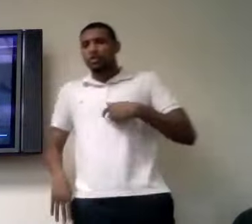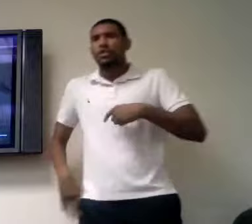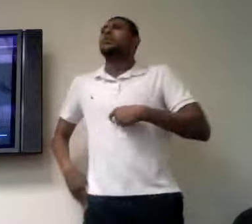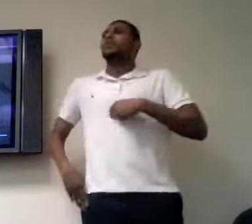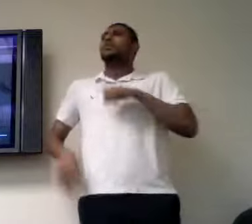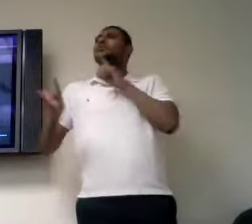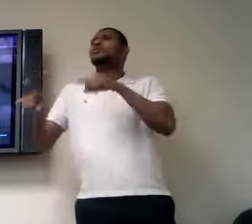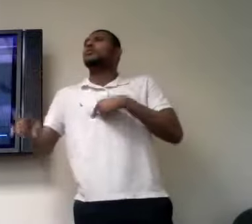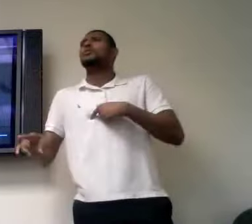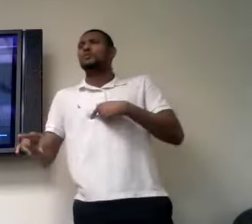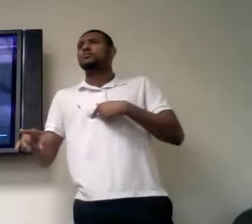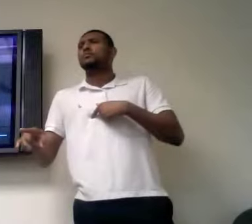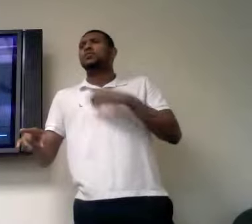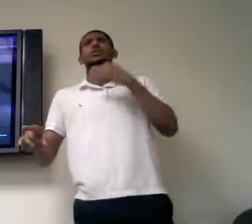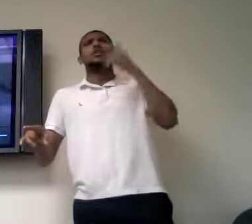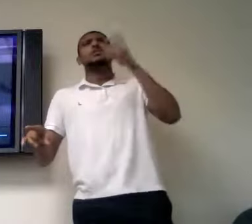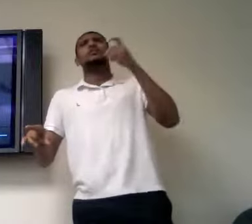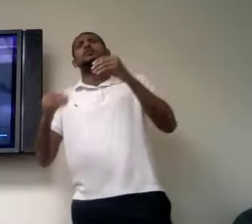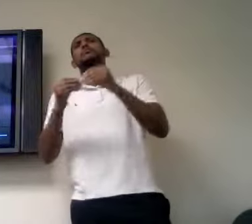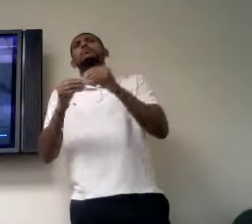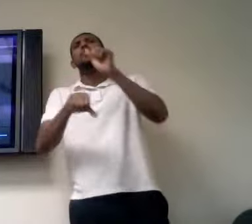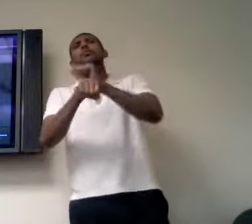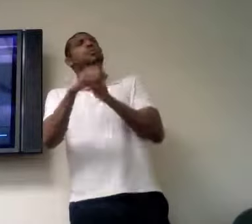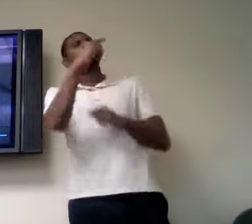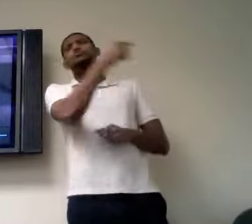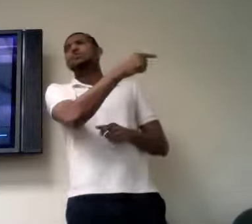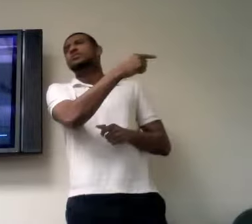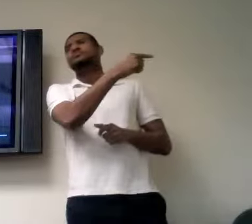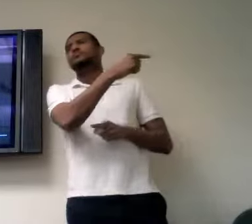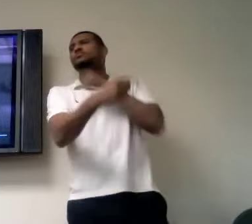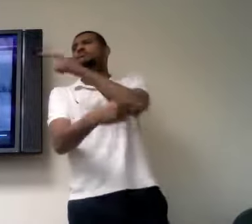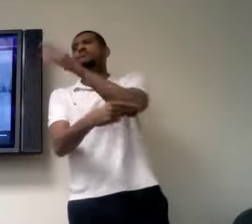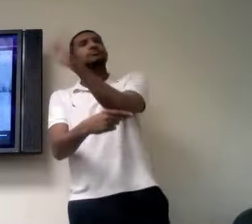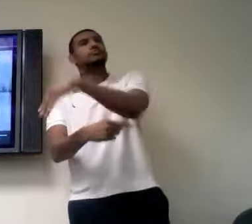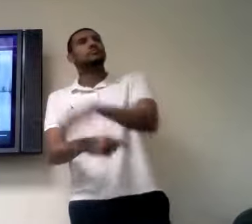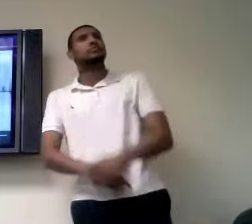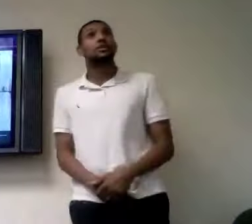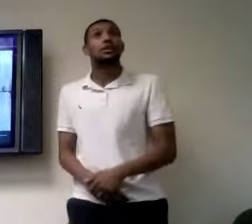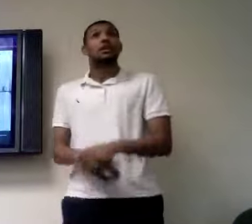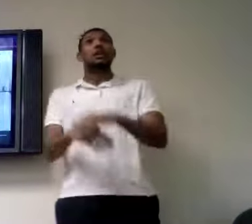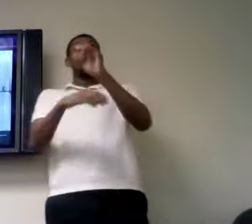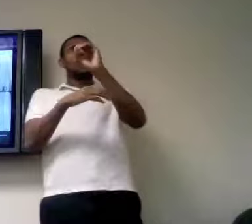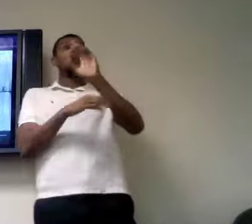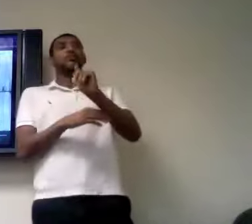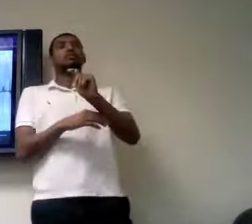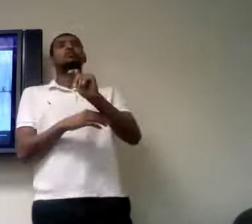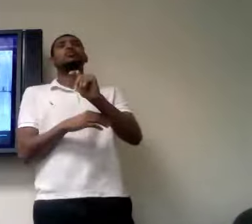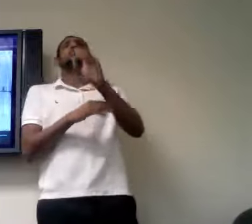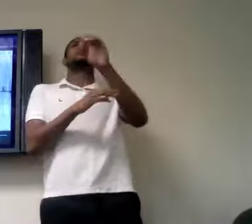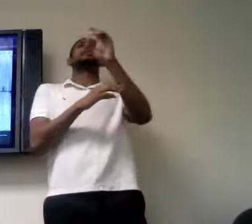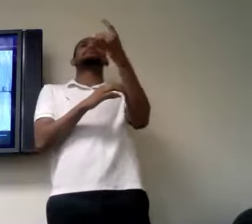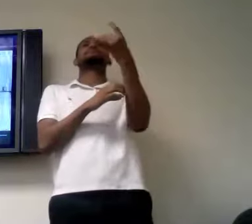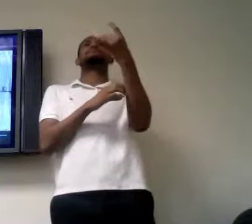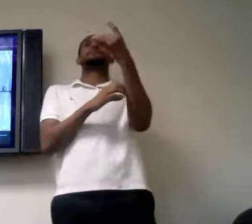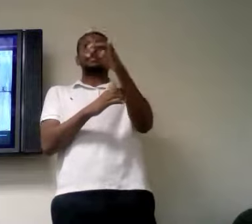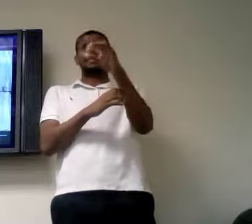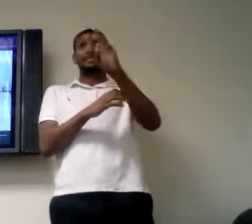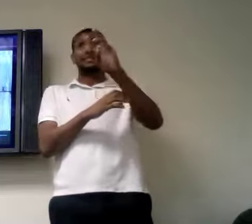finer work intended than is necessary. By October 1863, all 84 of the prisoners' barracks had